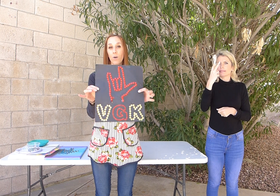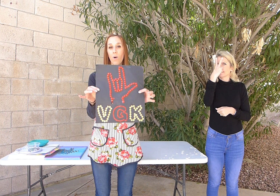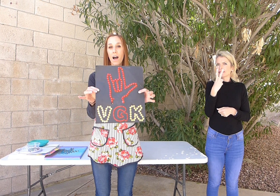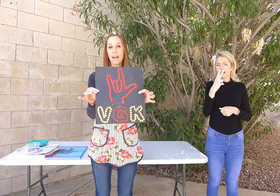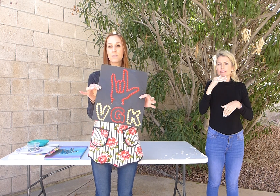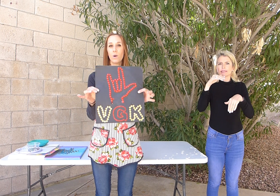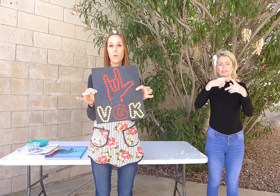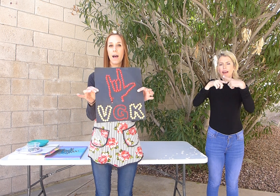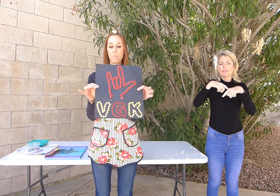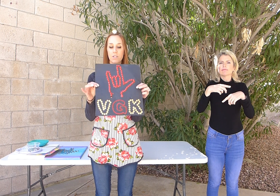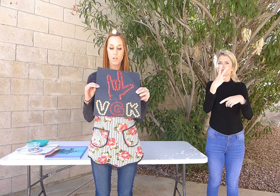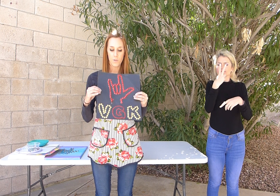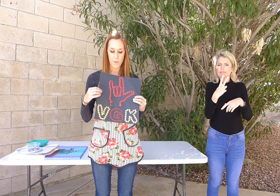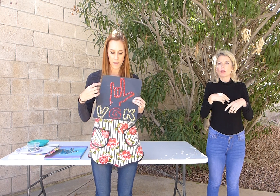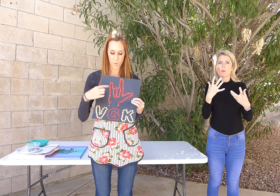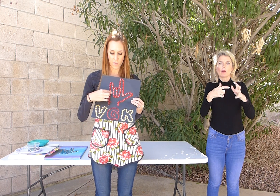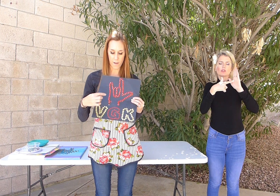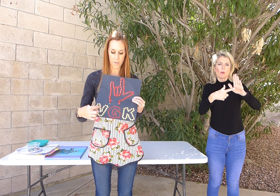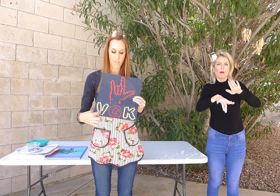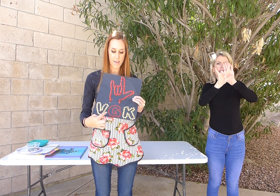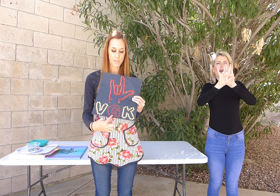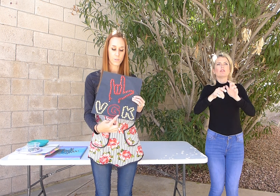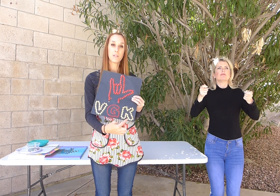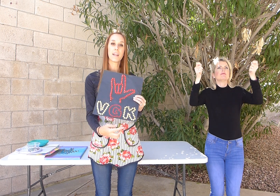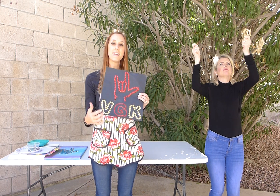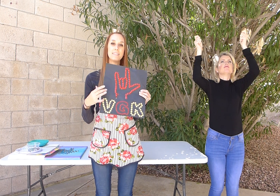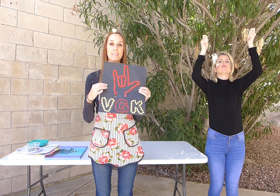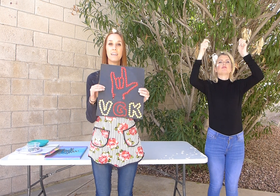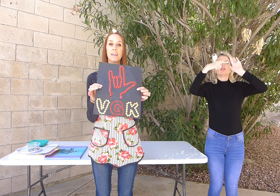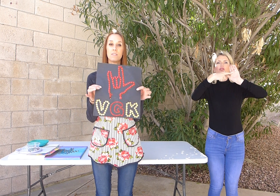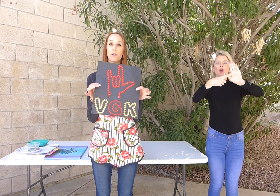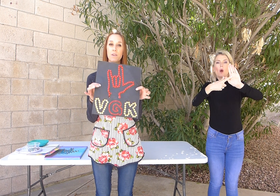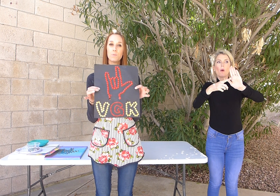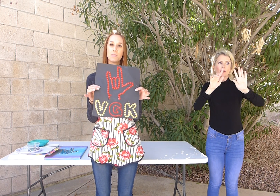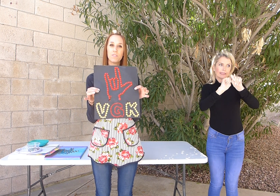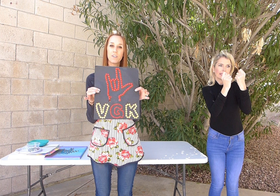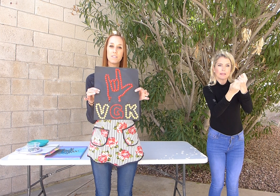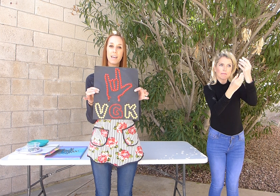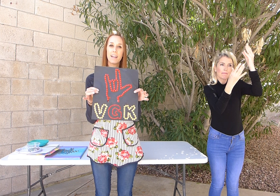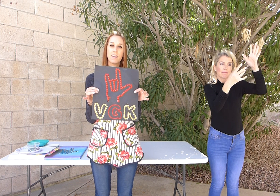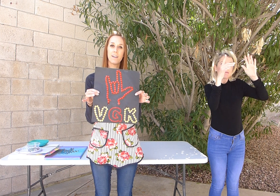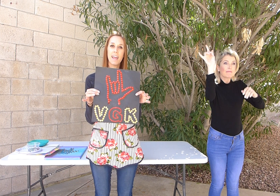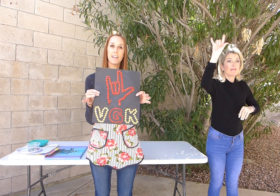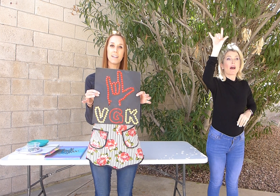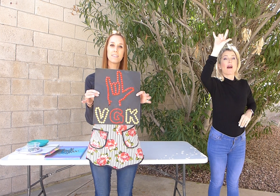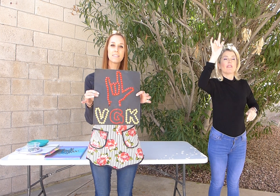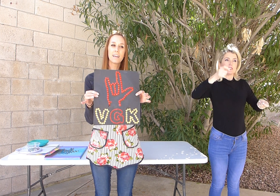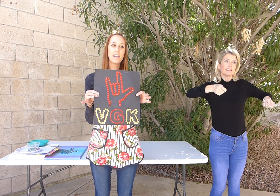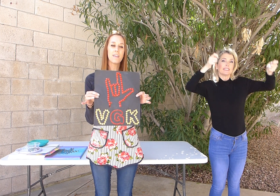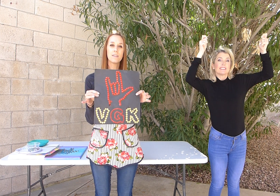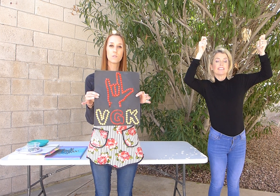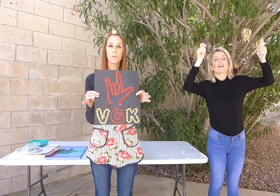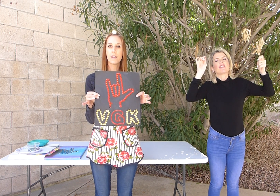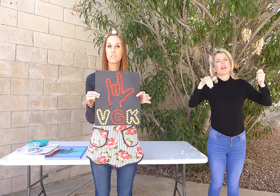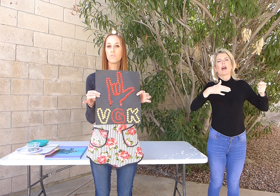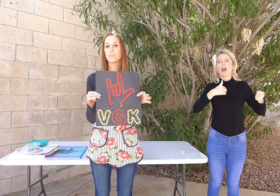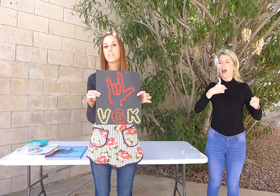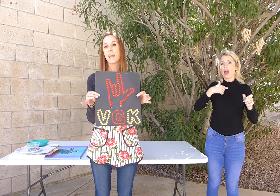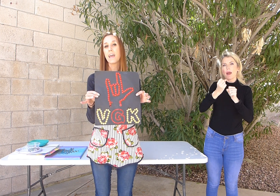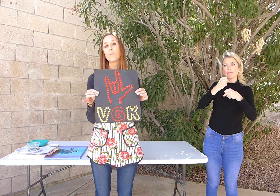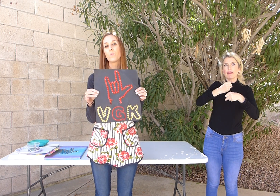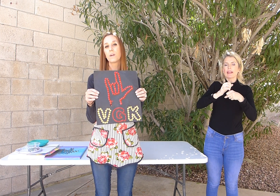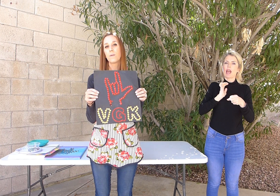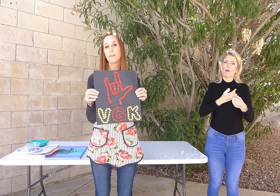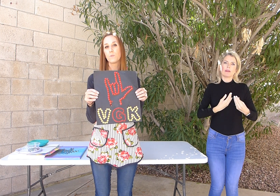the ILY to hold up and show them that we love the Vegas Golden Knights. So this was the first sign I created, and this is kind of the inspiration